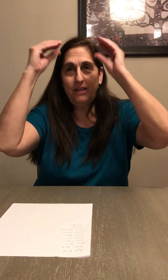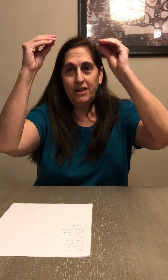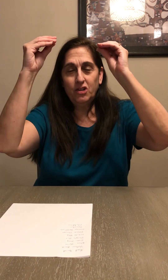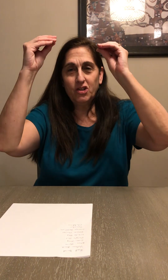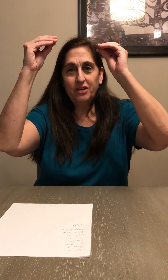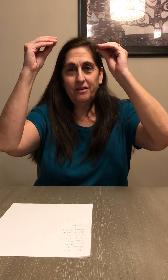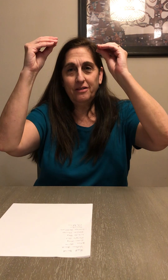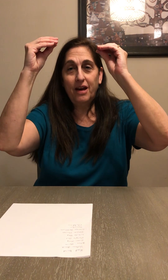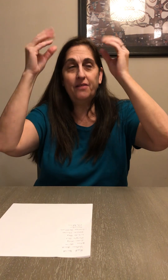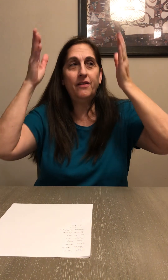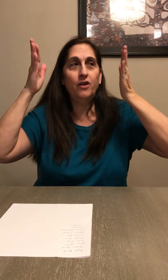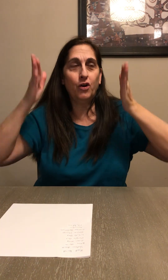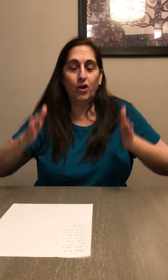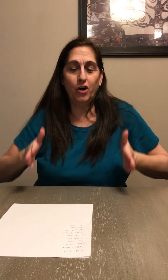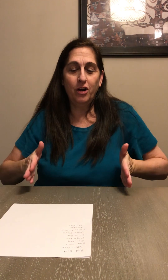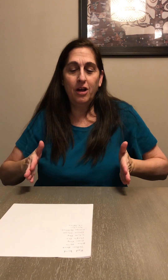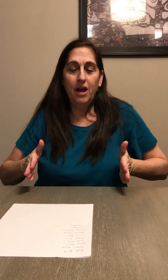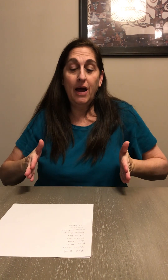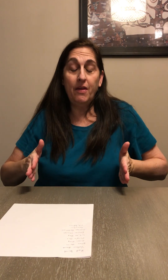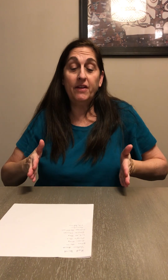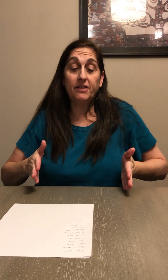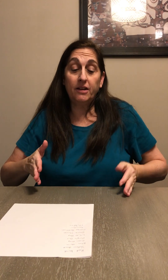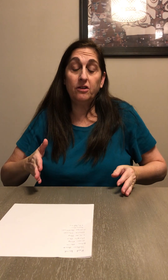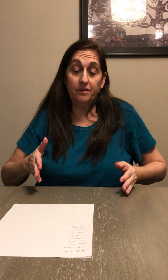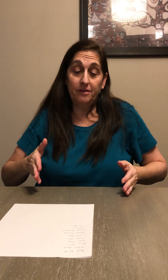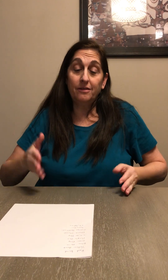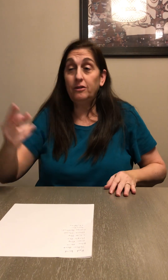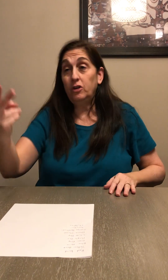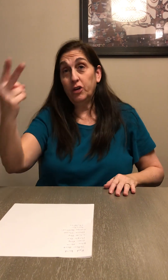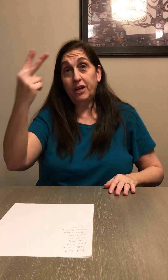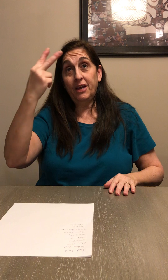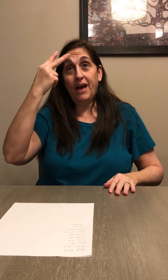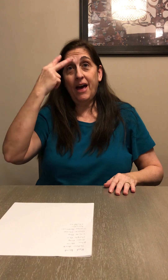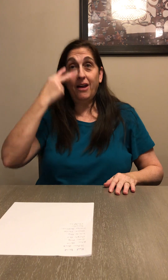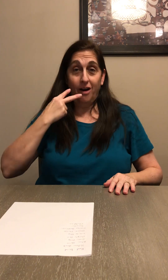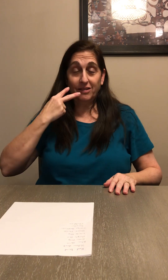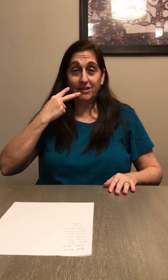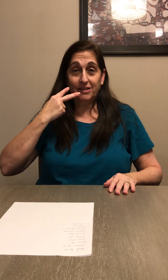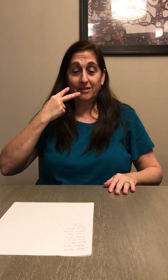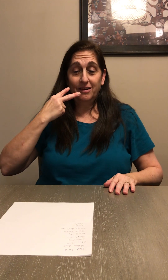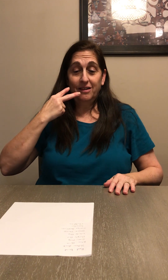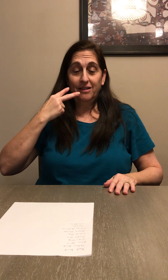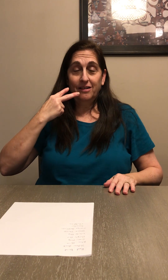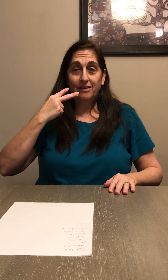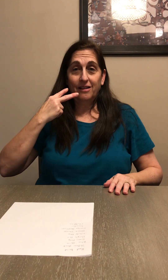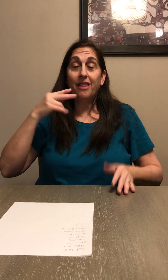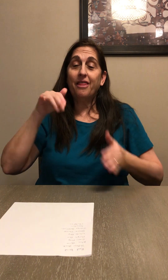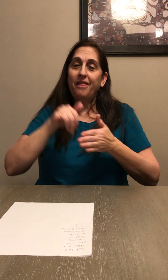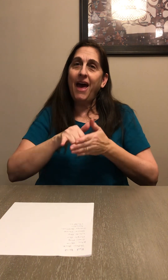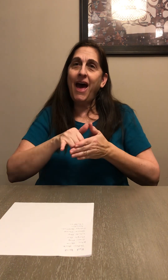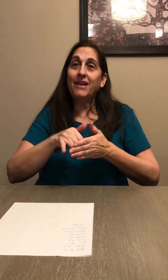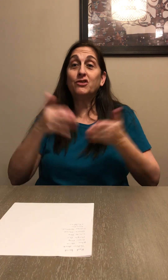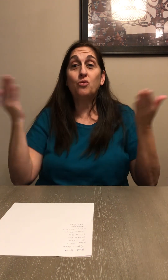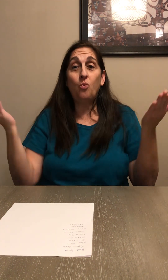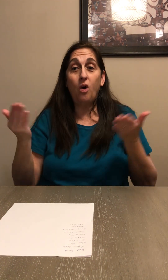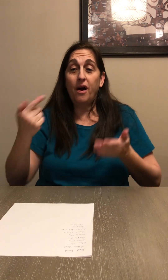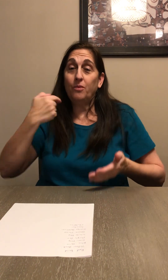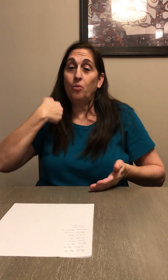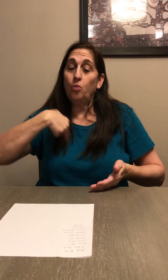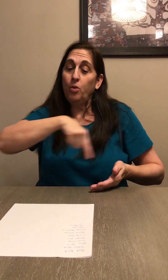teach, and then the and then they say looking at us. That's what